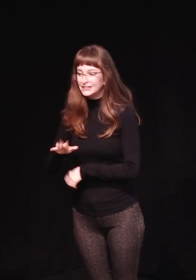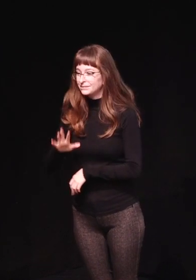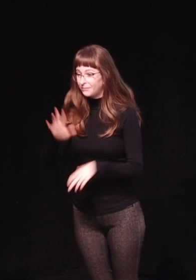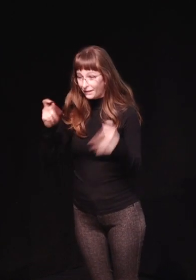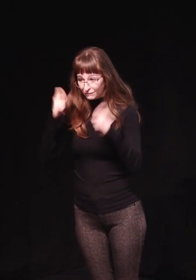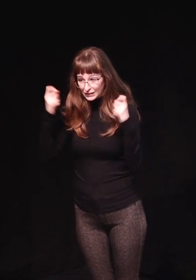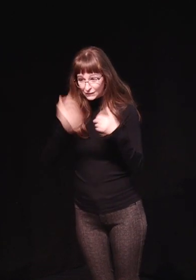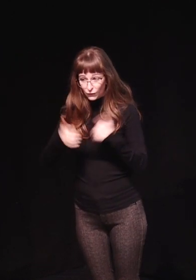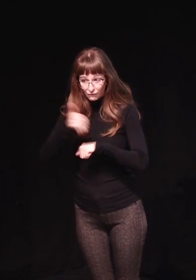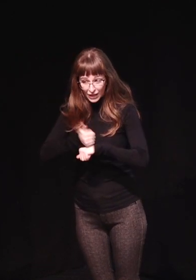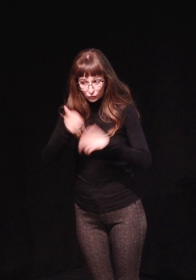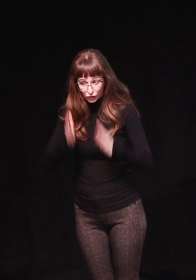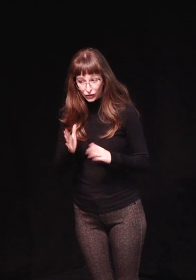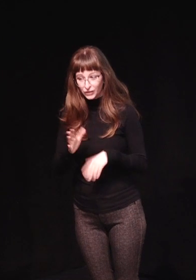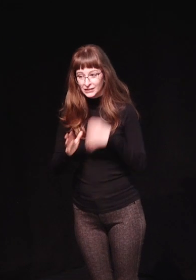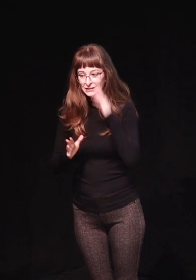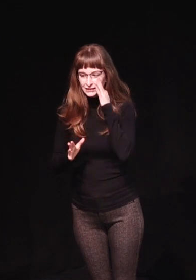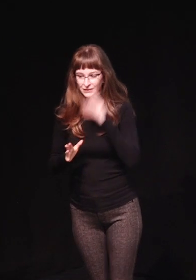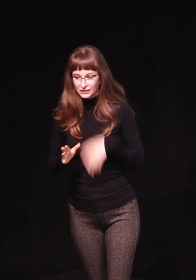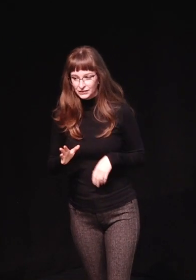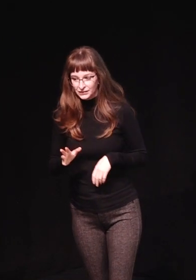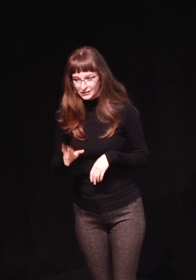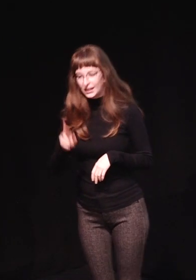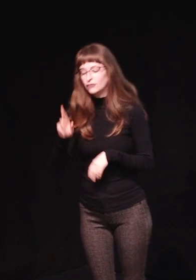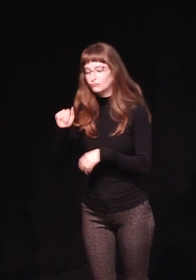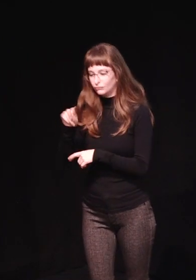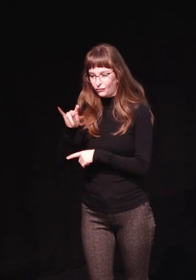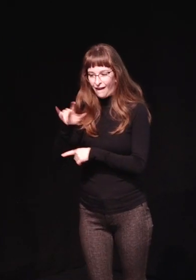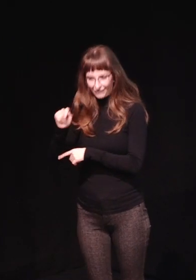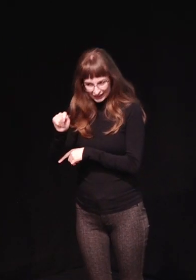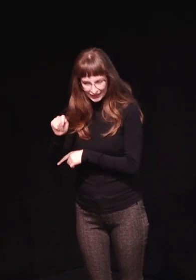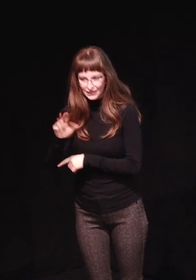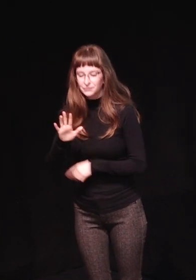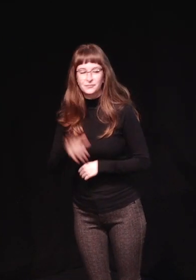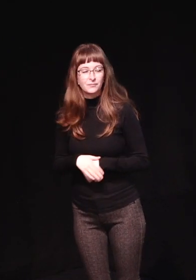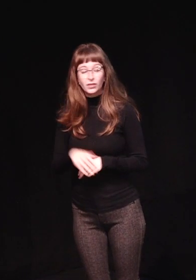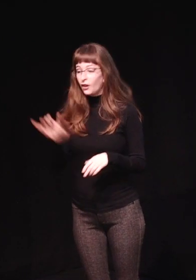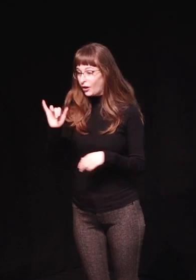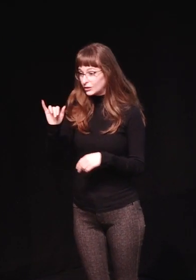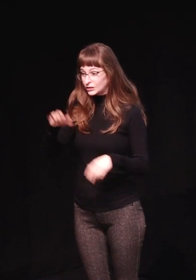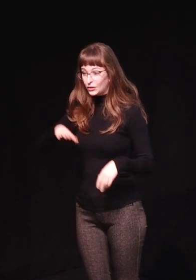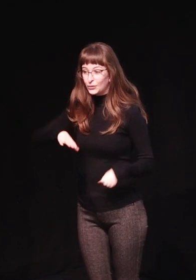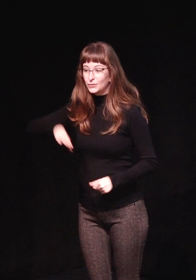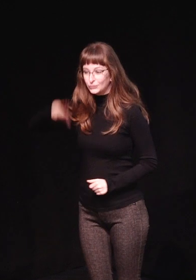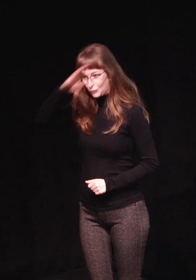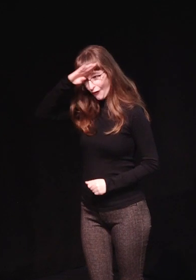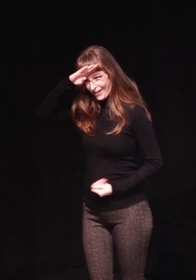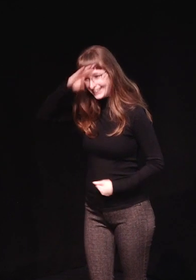Herjman, interim director of Real Abilities. I also want to congratulate Tony Kutzer from